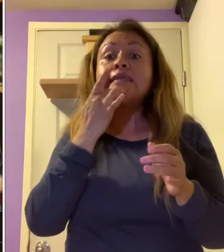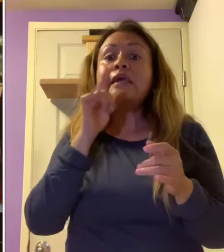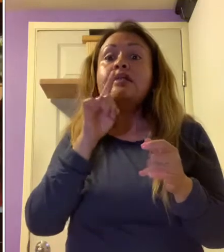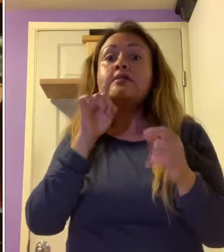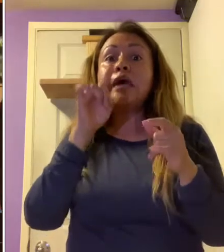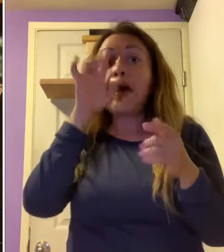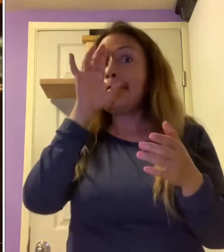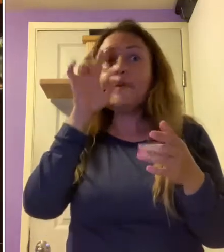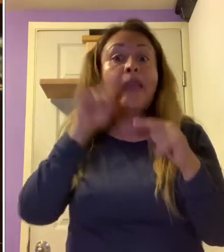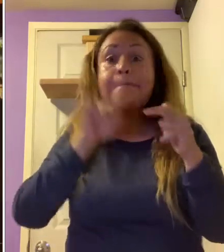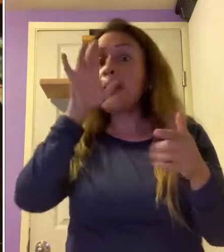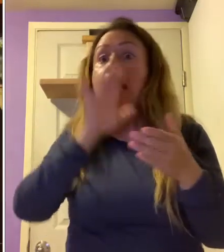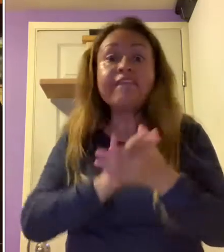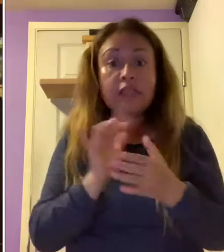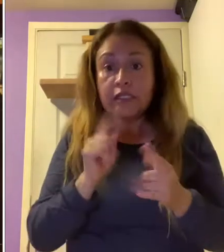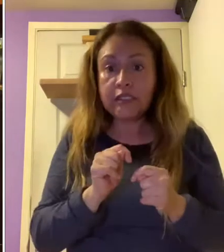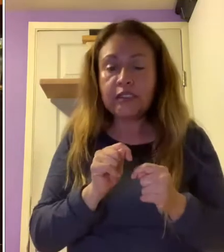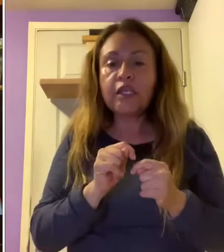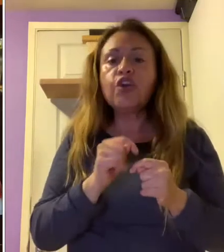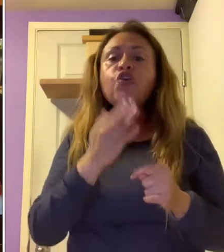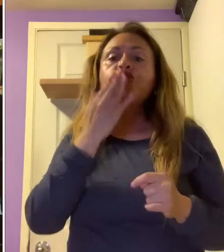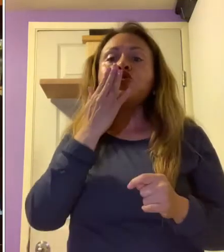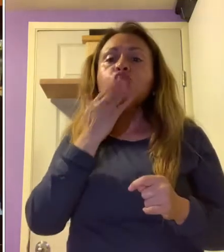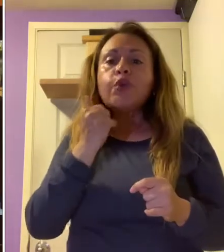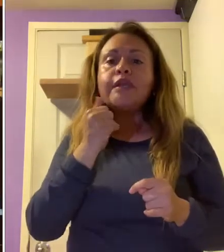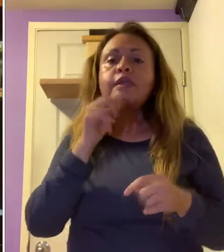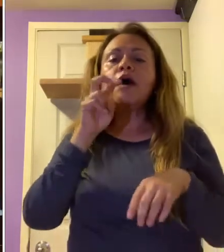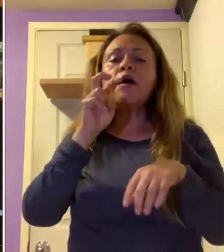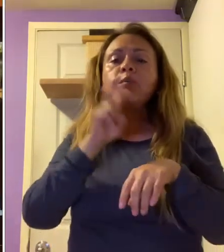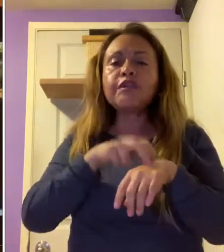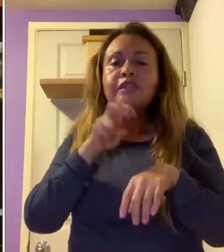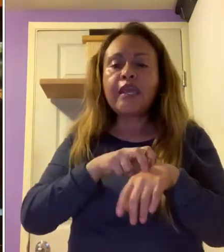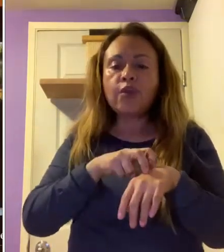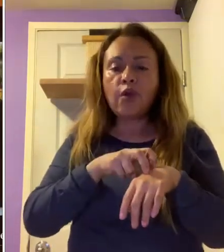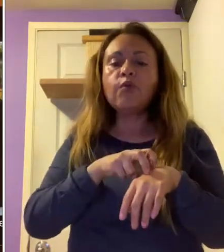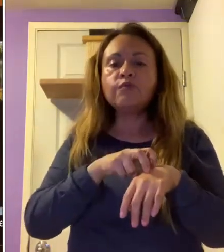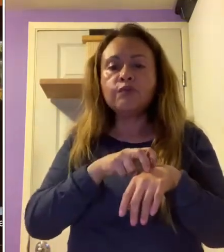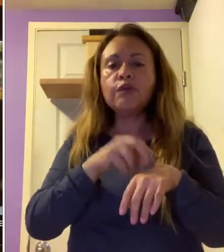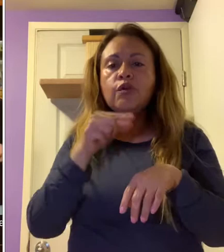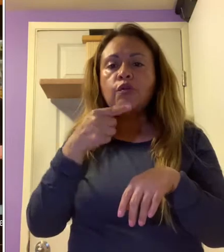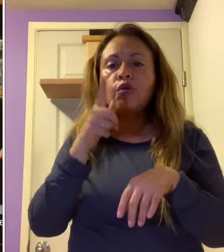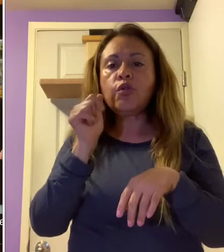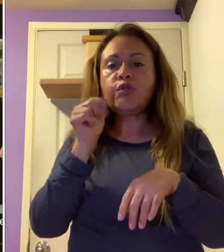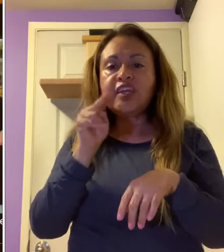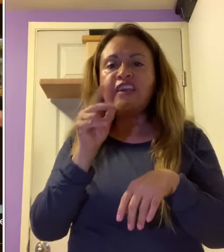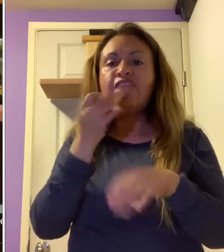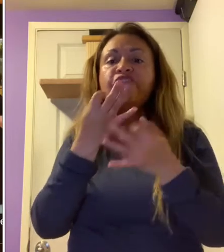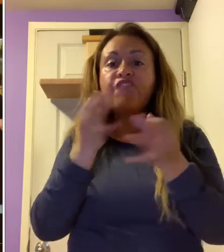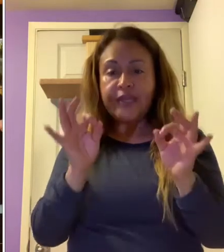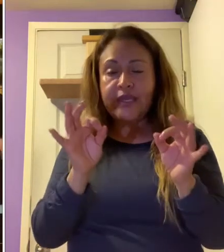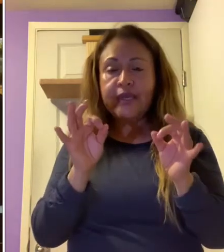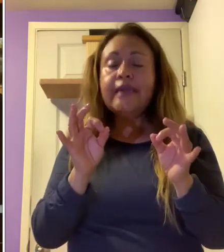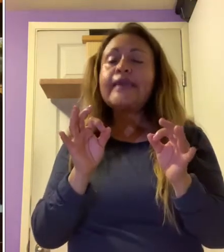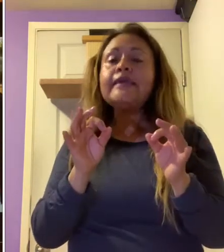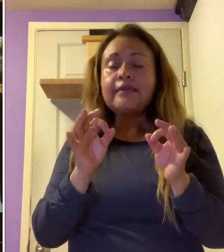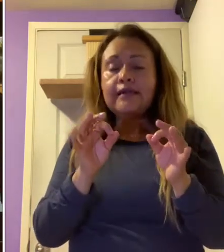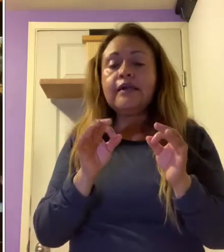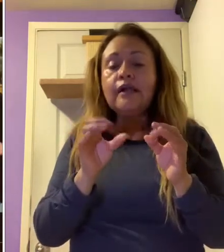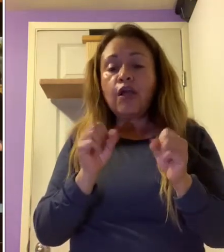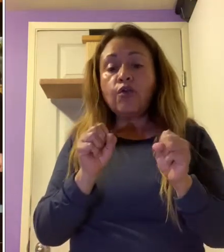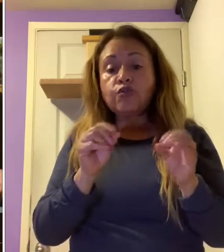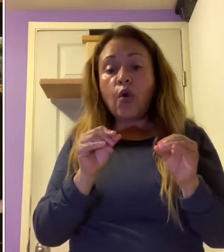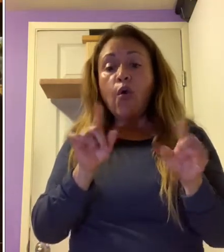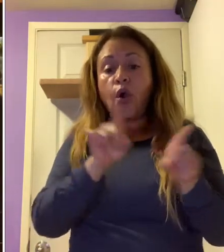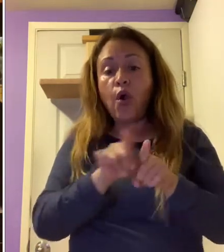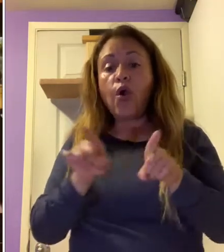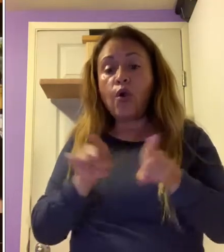is unbelievable. They also make sweet potato gnocchi and fresh spaghetti that is gluten-free, which I tried it. It's pricey, but